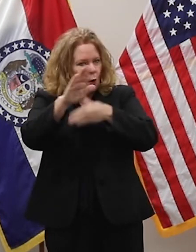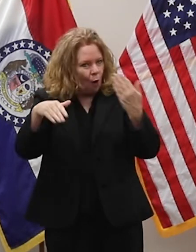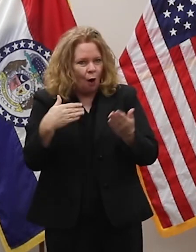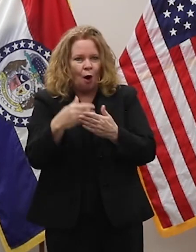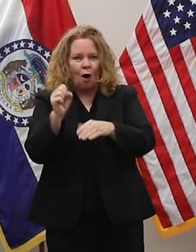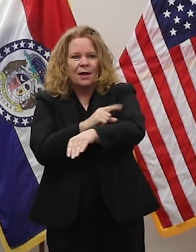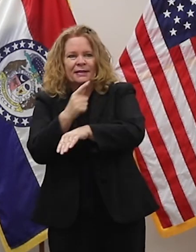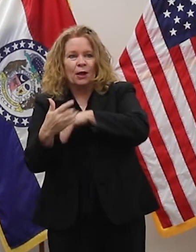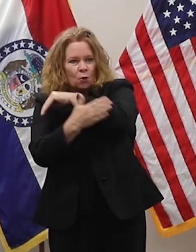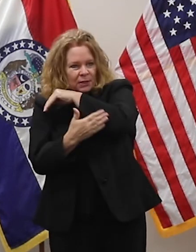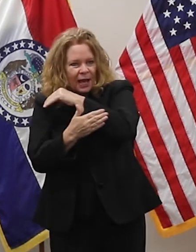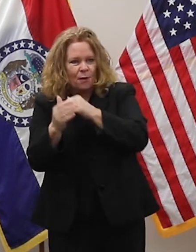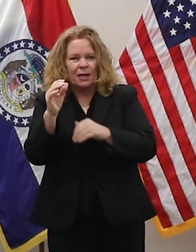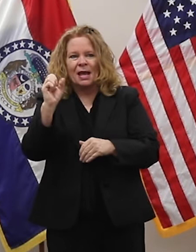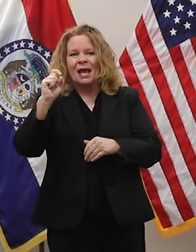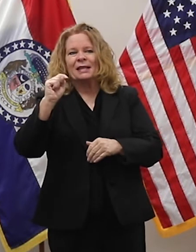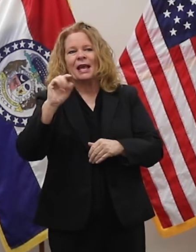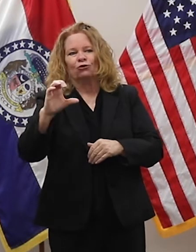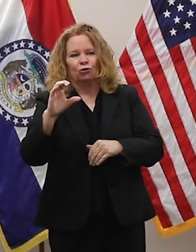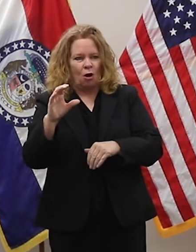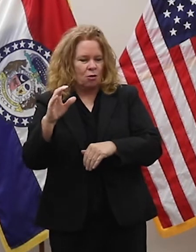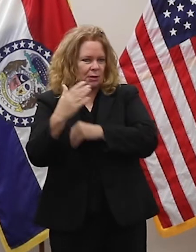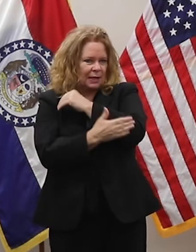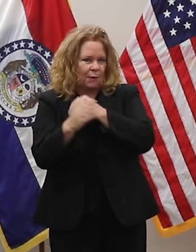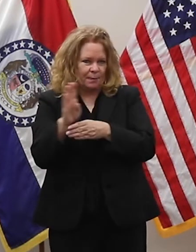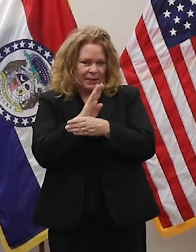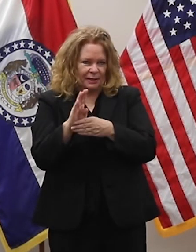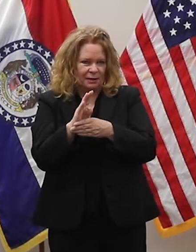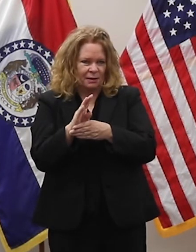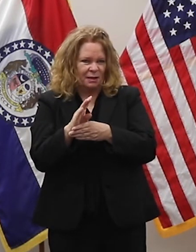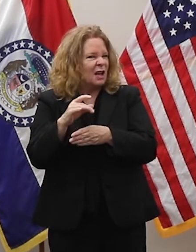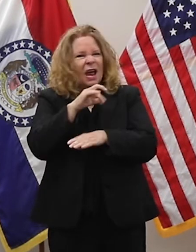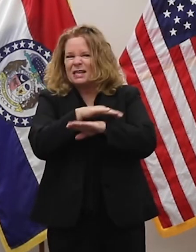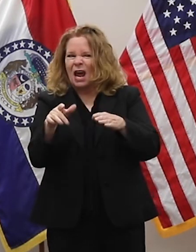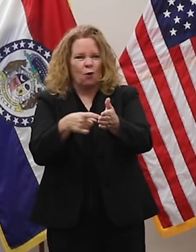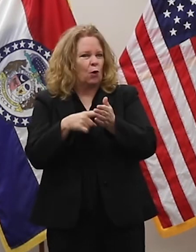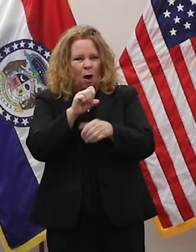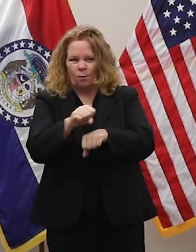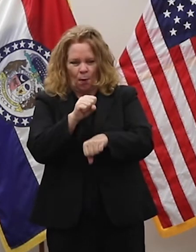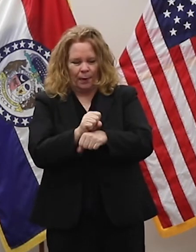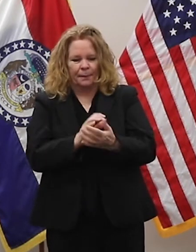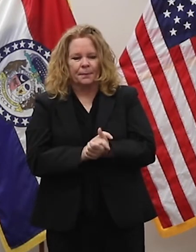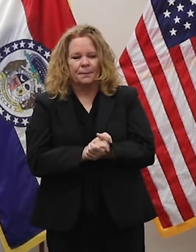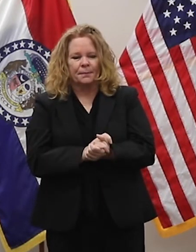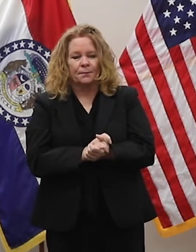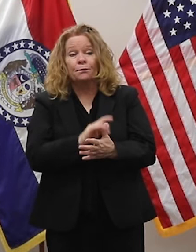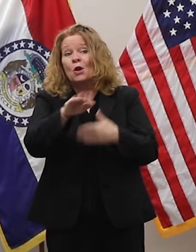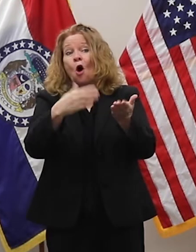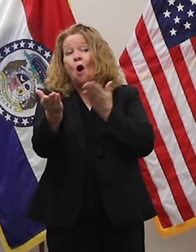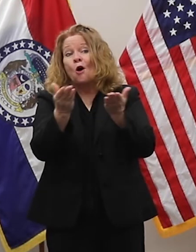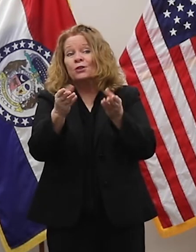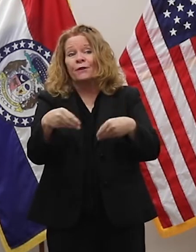Louis County, St. Charles County business. No appointment is necessary. All these services are provided free